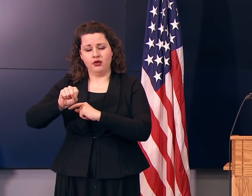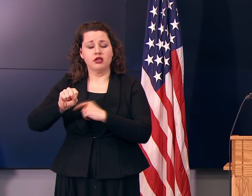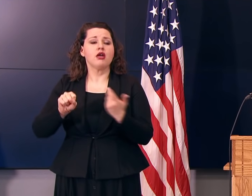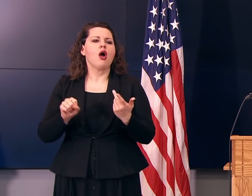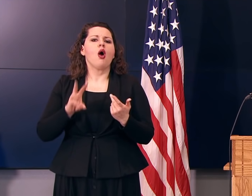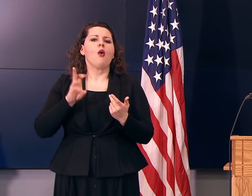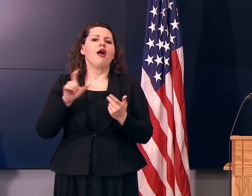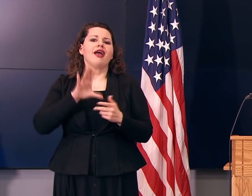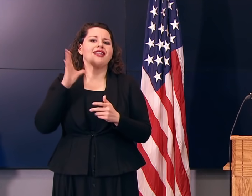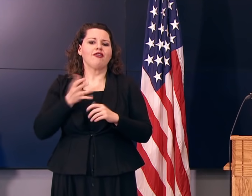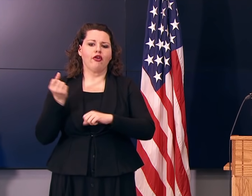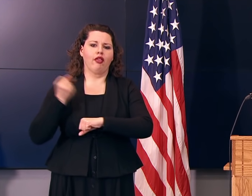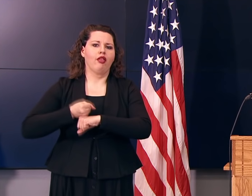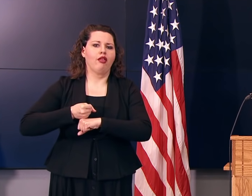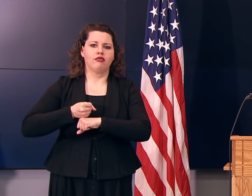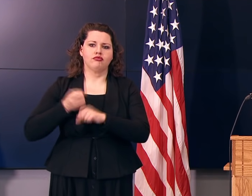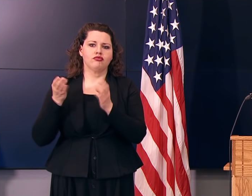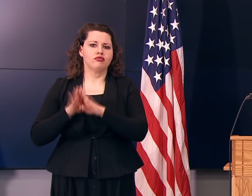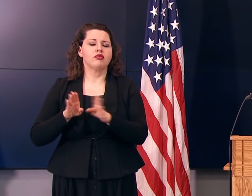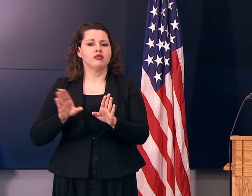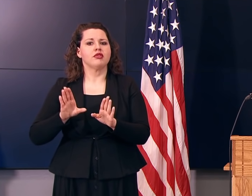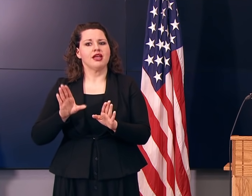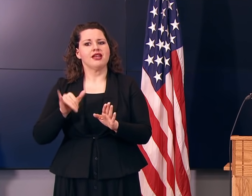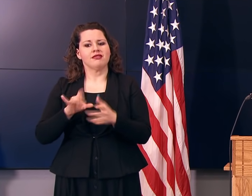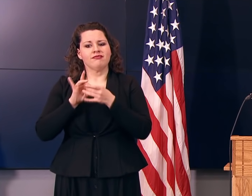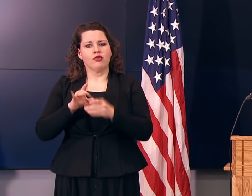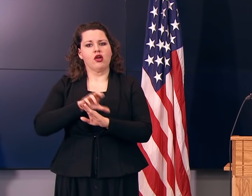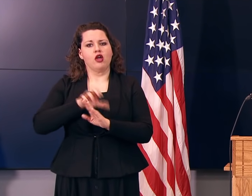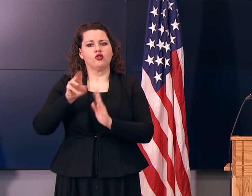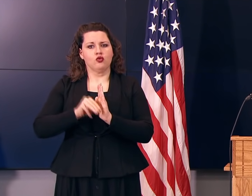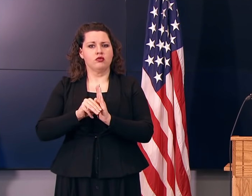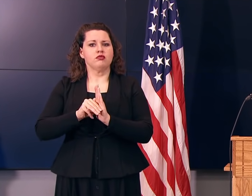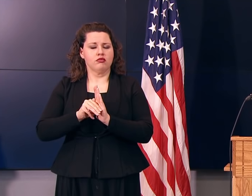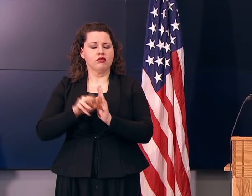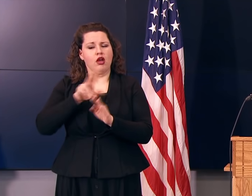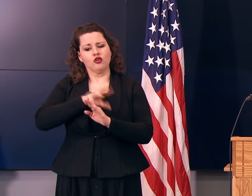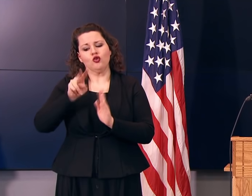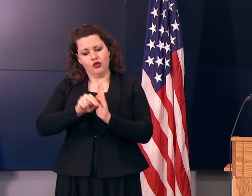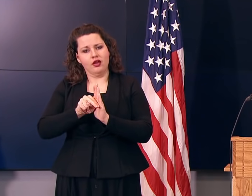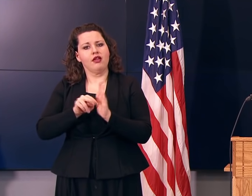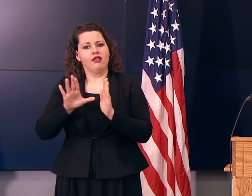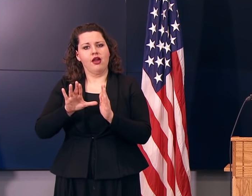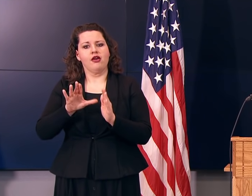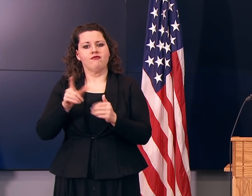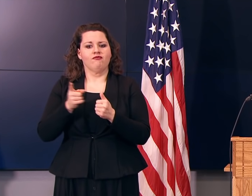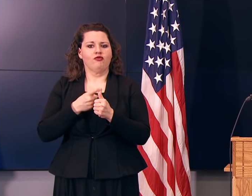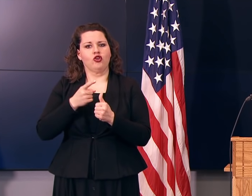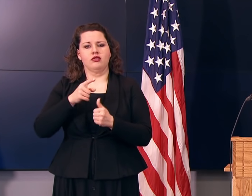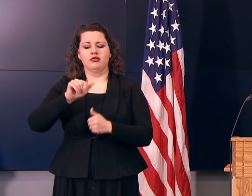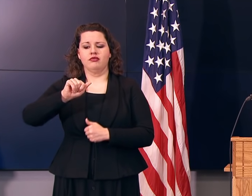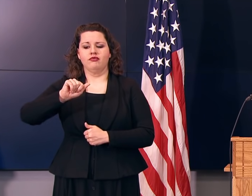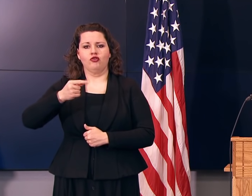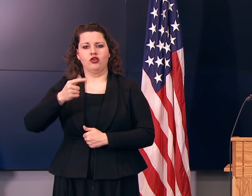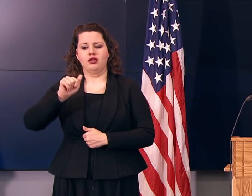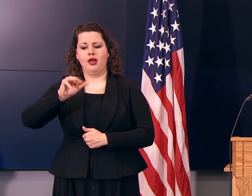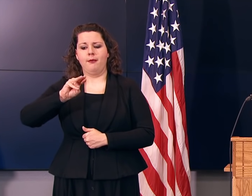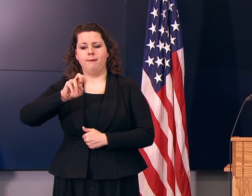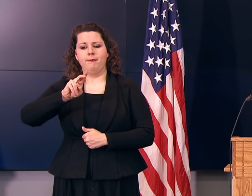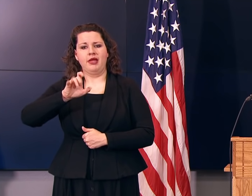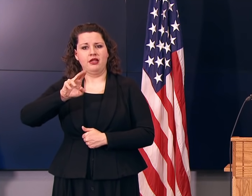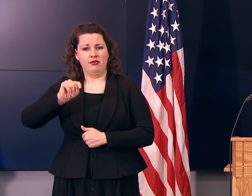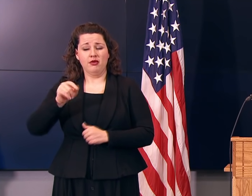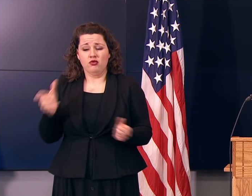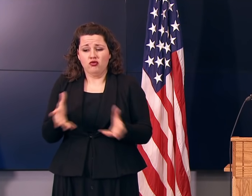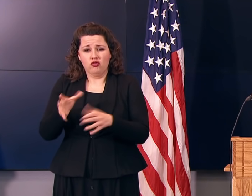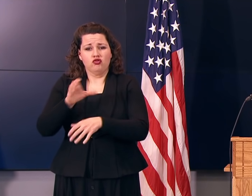comes down to constitutional liberties and the First Amendment. And so we are going to continue to work with our churches across the state. We would encourage them